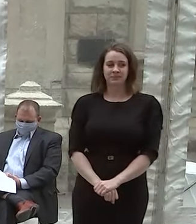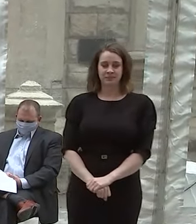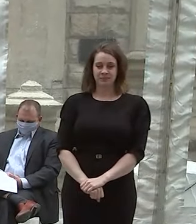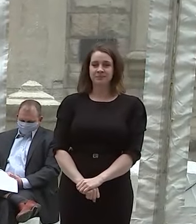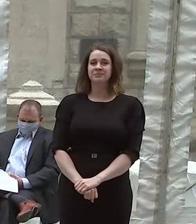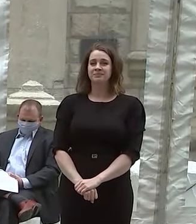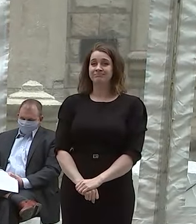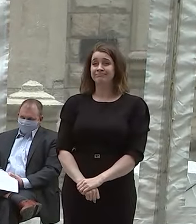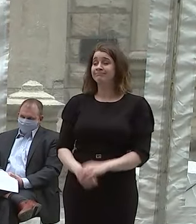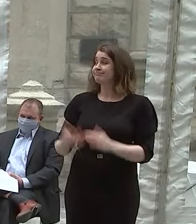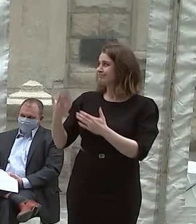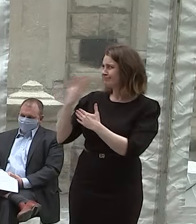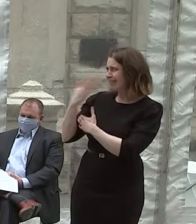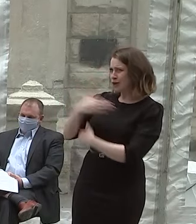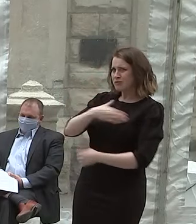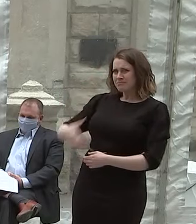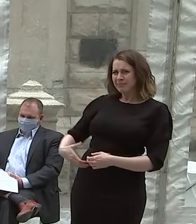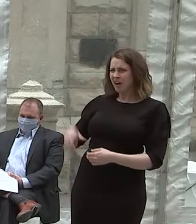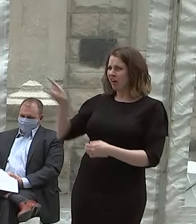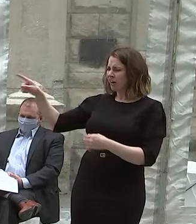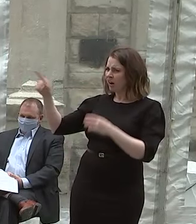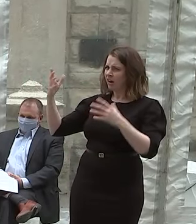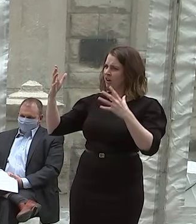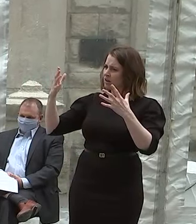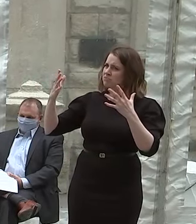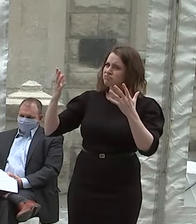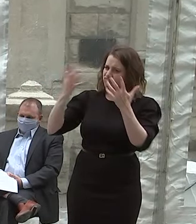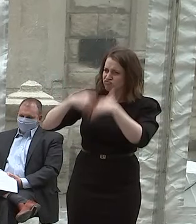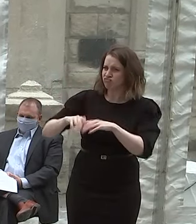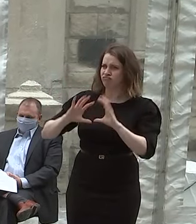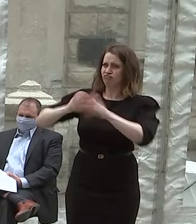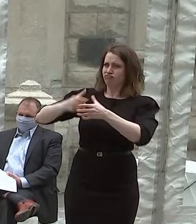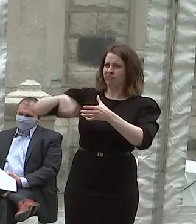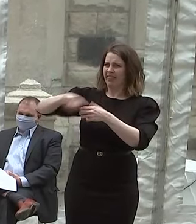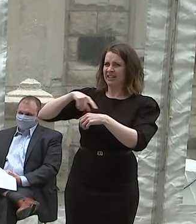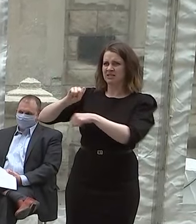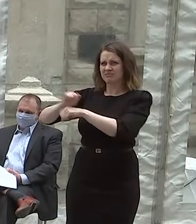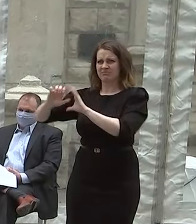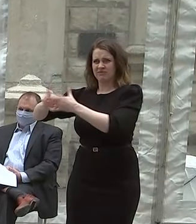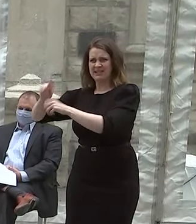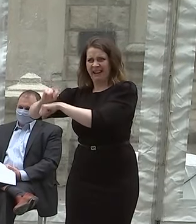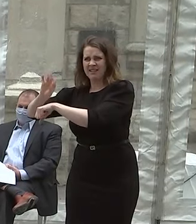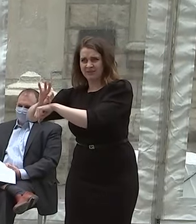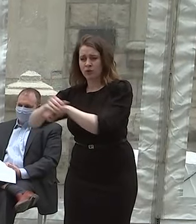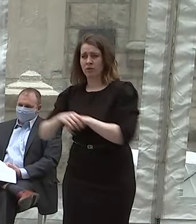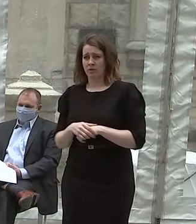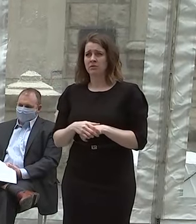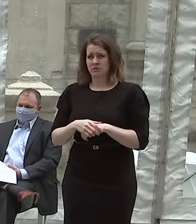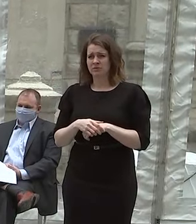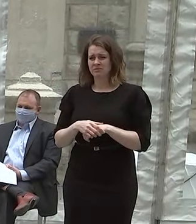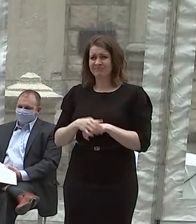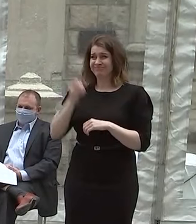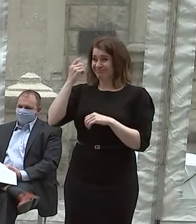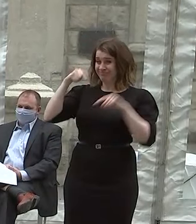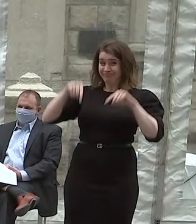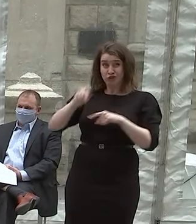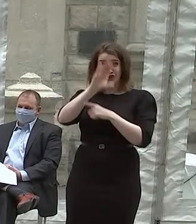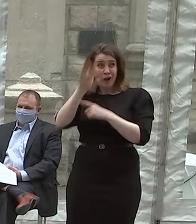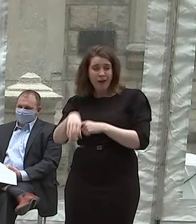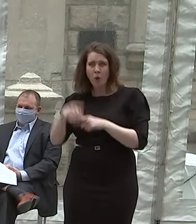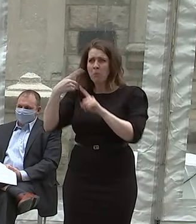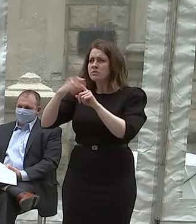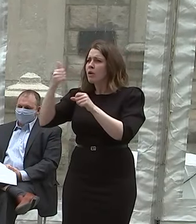Good afternoon. Thank you, Mayor Lightfoot, for putting this task force together to advise the city and the region on recovery from this COVID-19